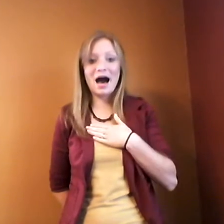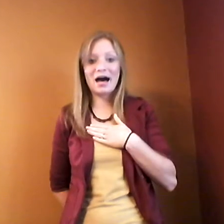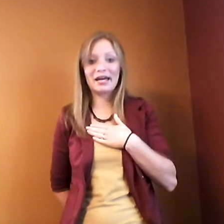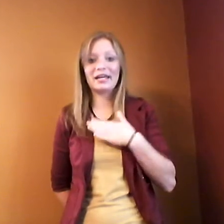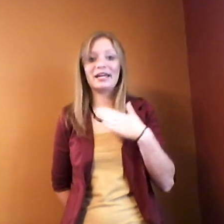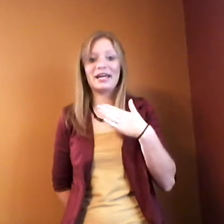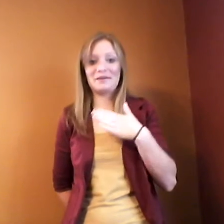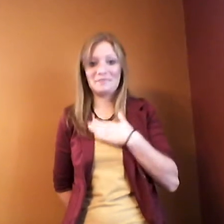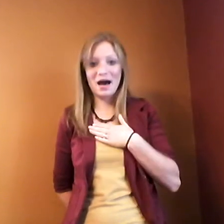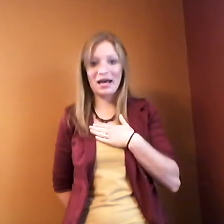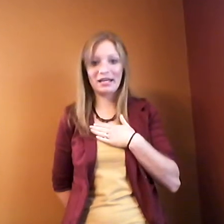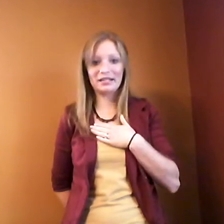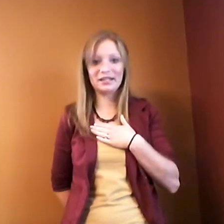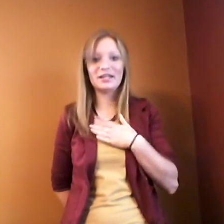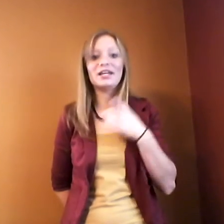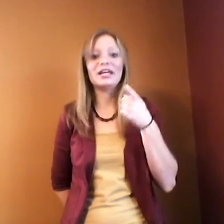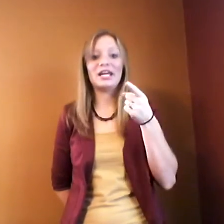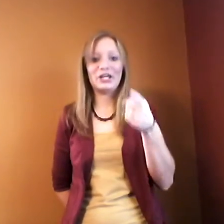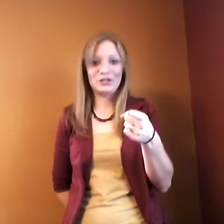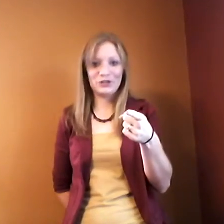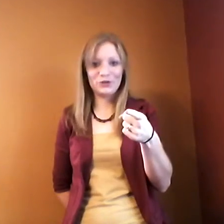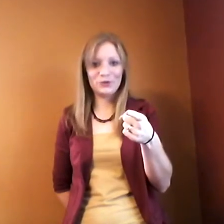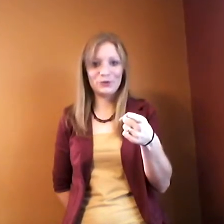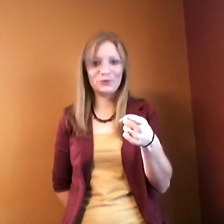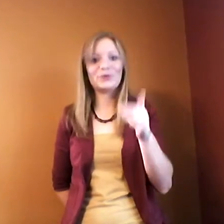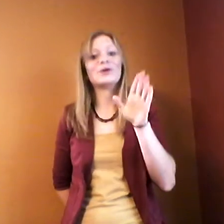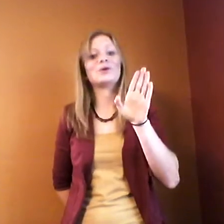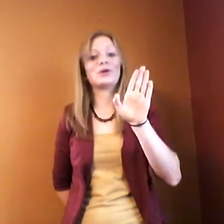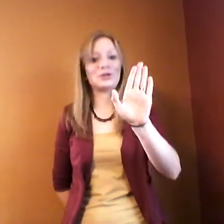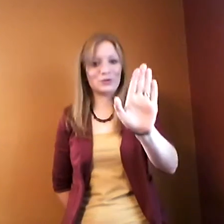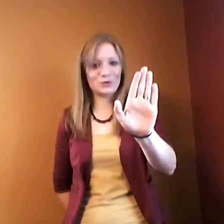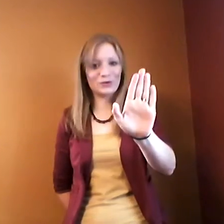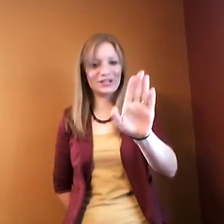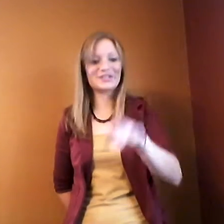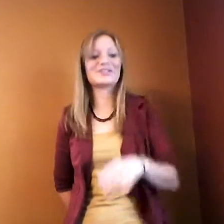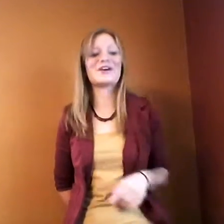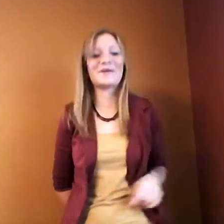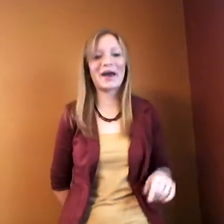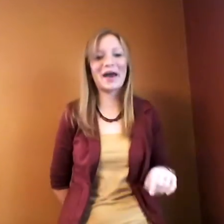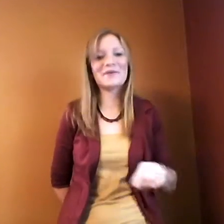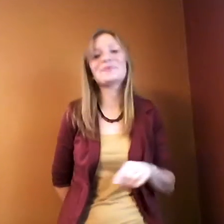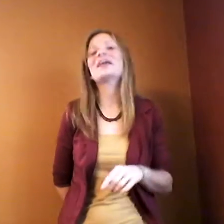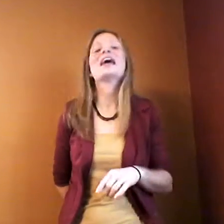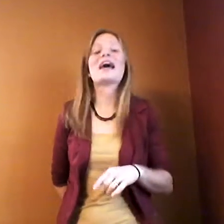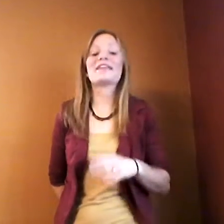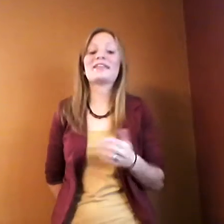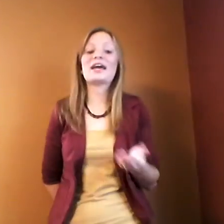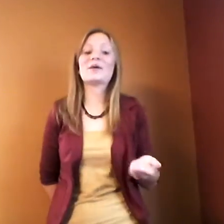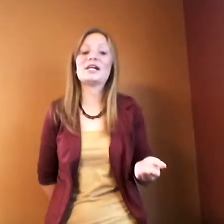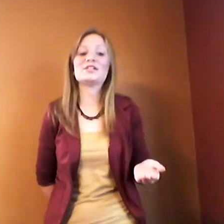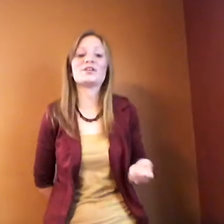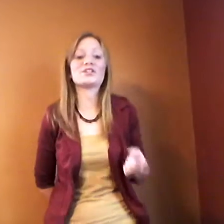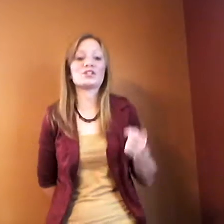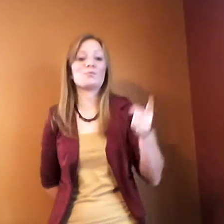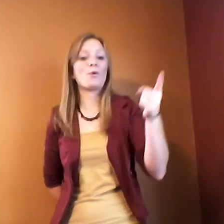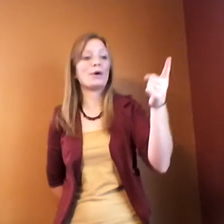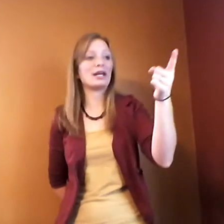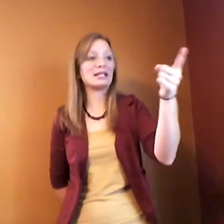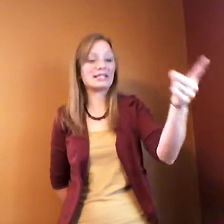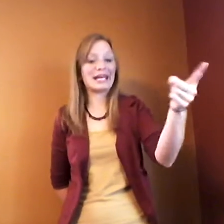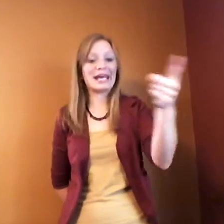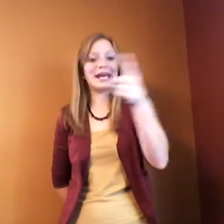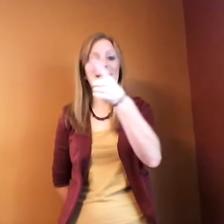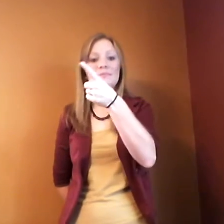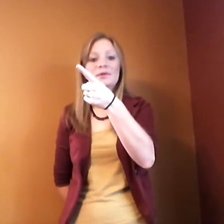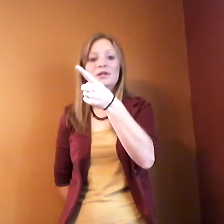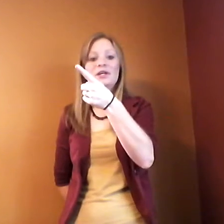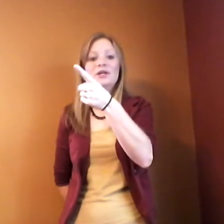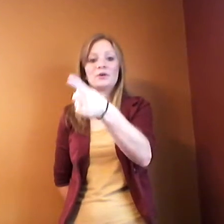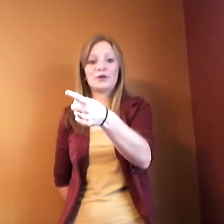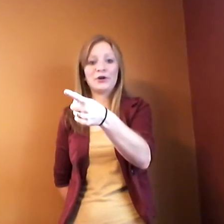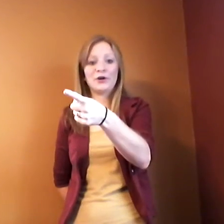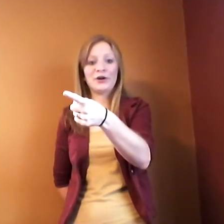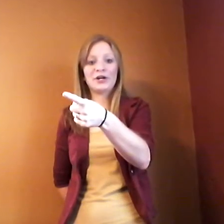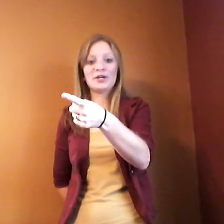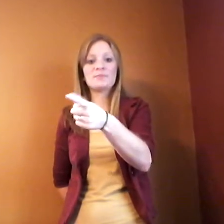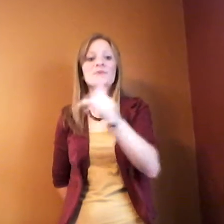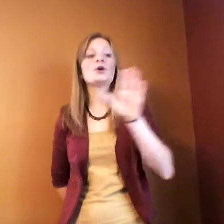my and mine and you and yours, okay? And then likewise, you could just point and say him or her